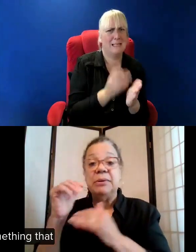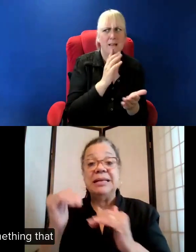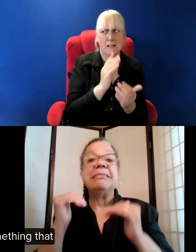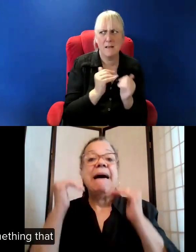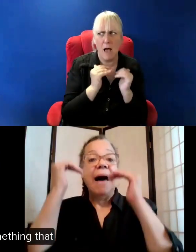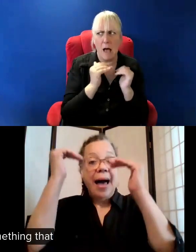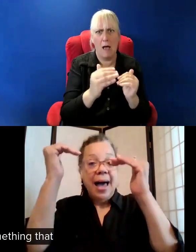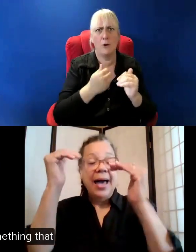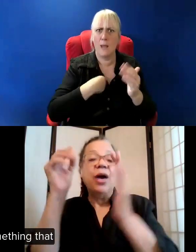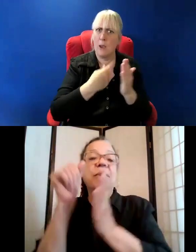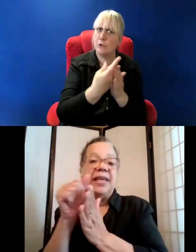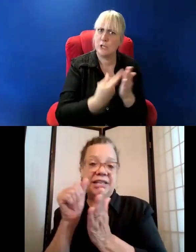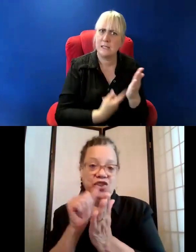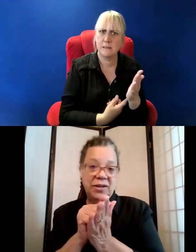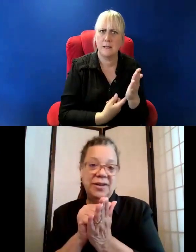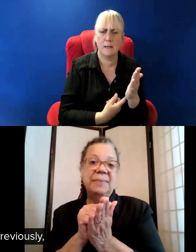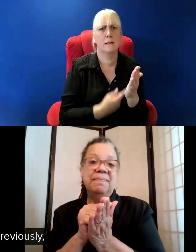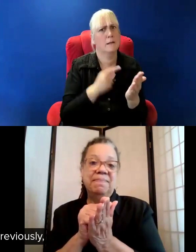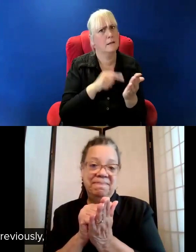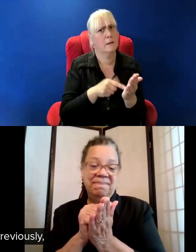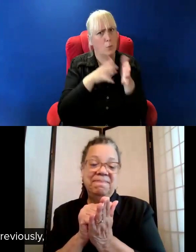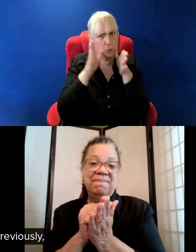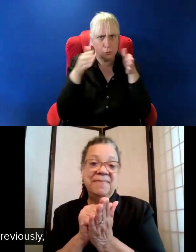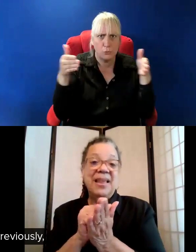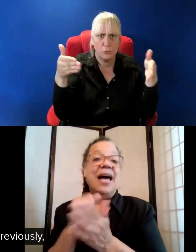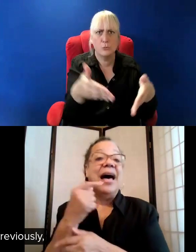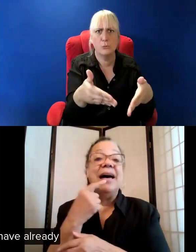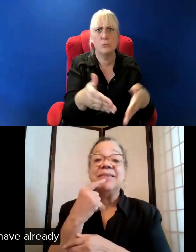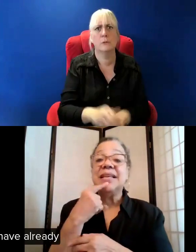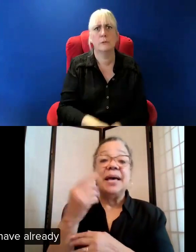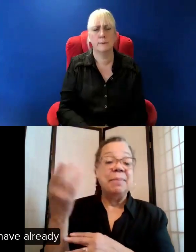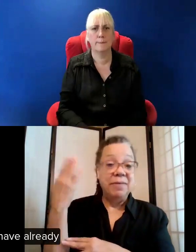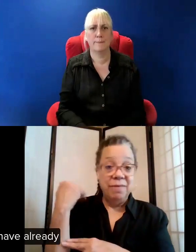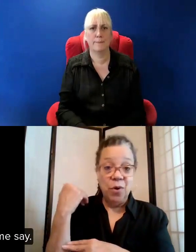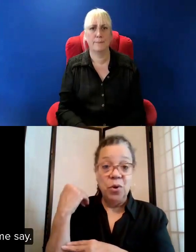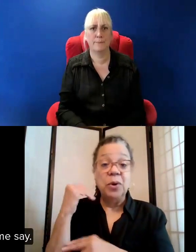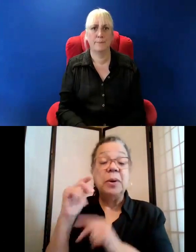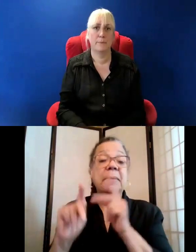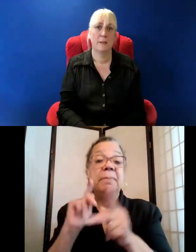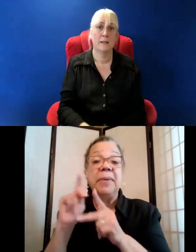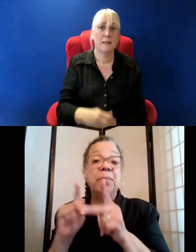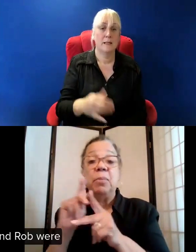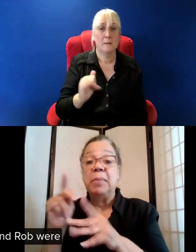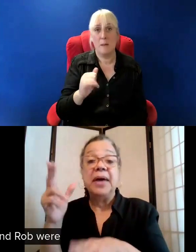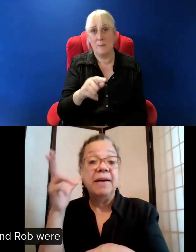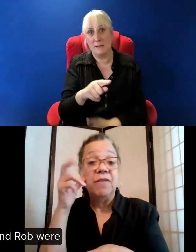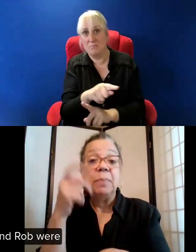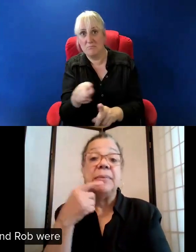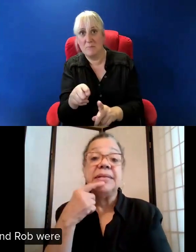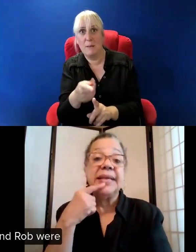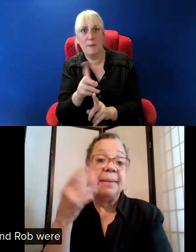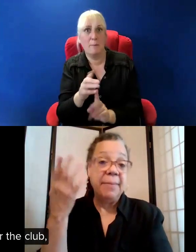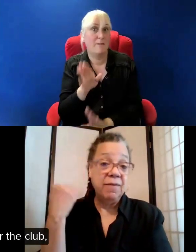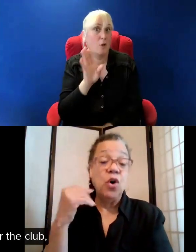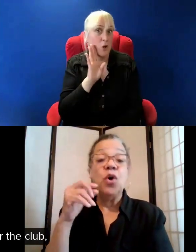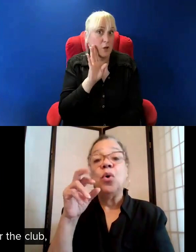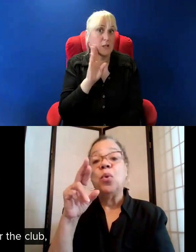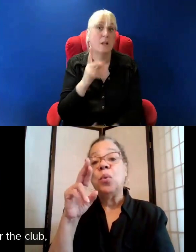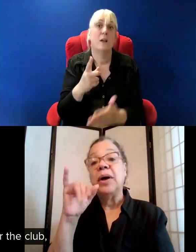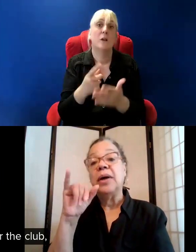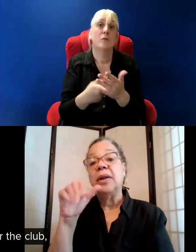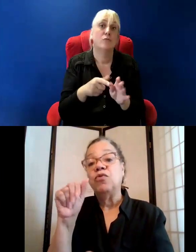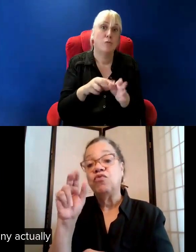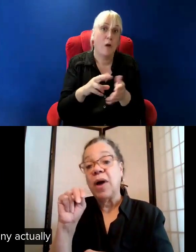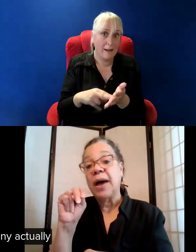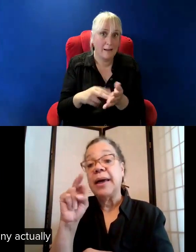and it's something that, I've said previously, people may have already heard me saying, when Ryan and Rob were taking over the